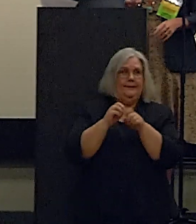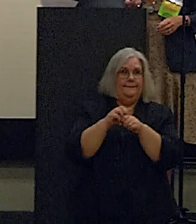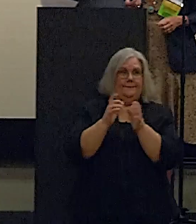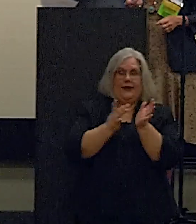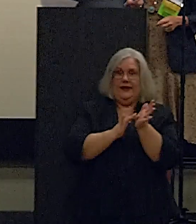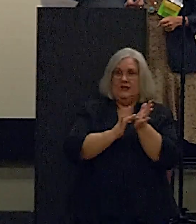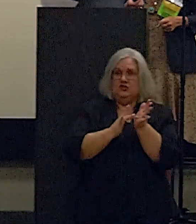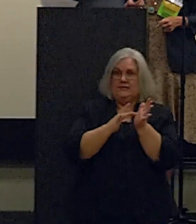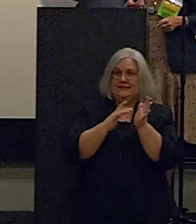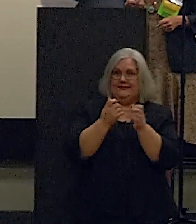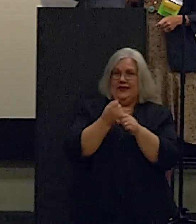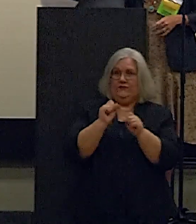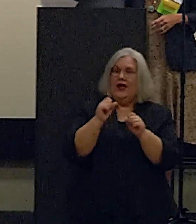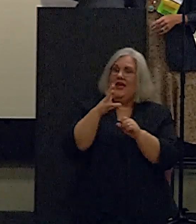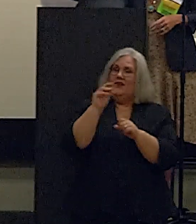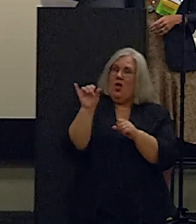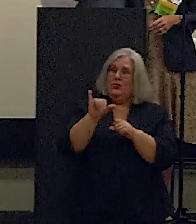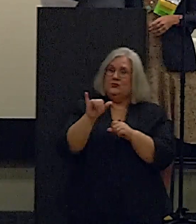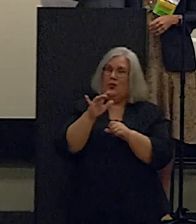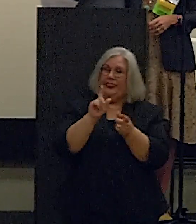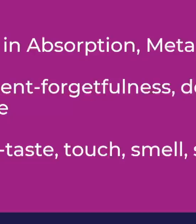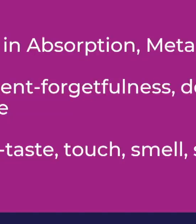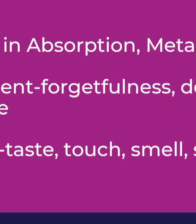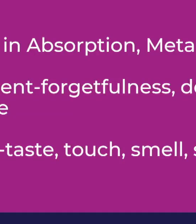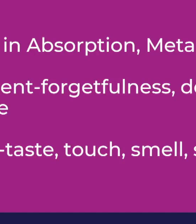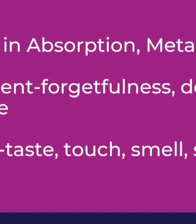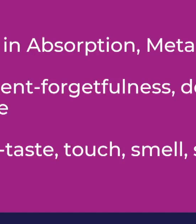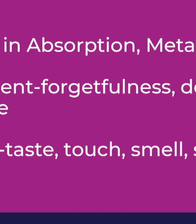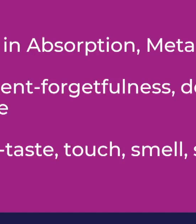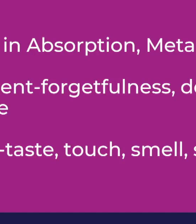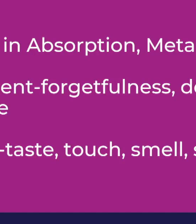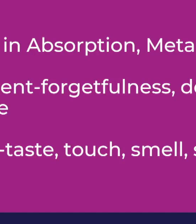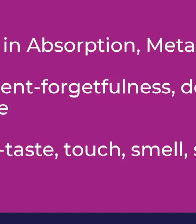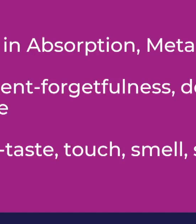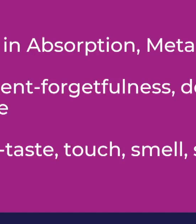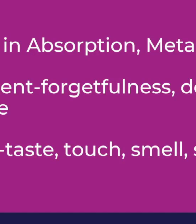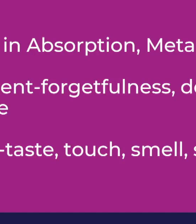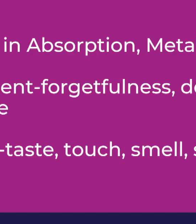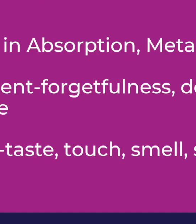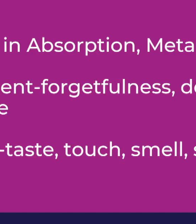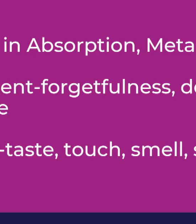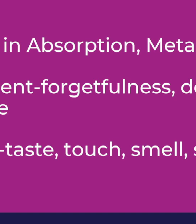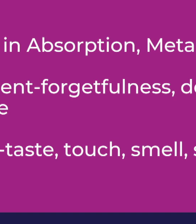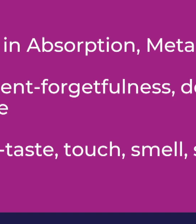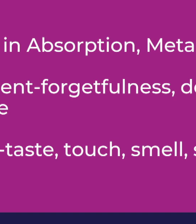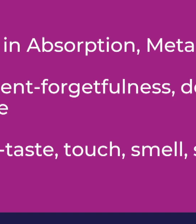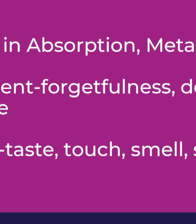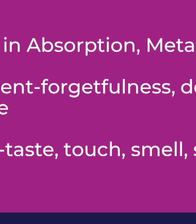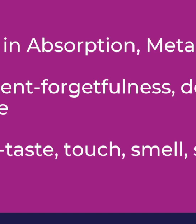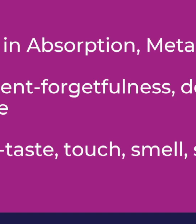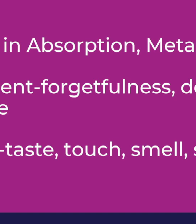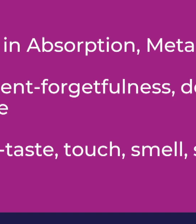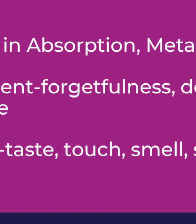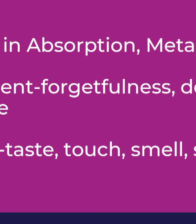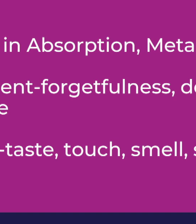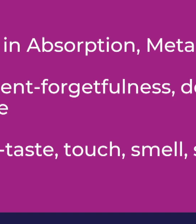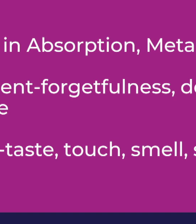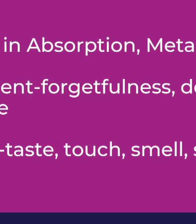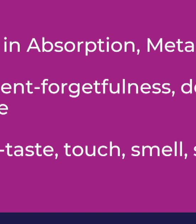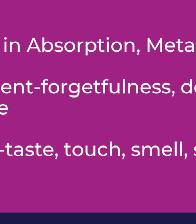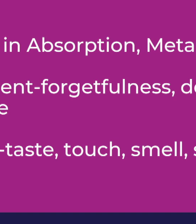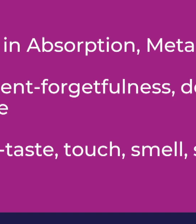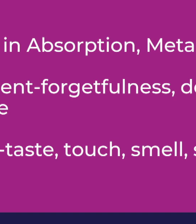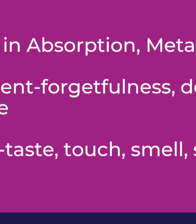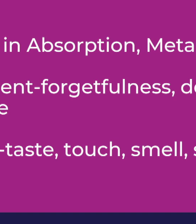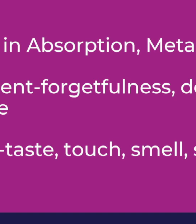change in senses. We just talked about the issue with hearing and the lip reading, but we also know that sight is